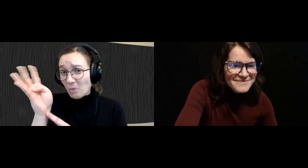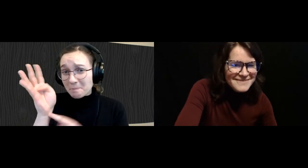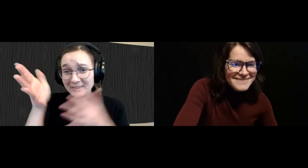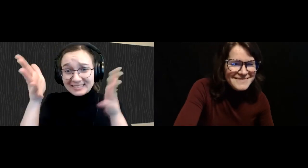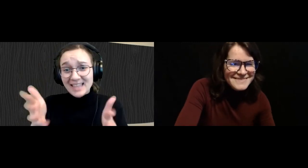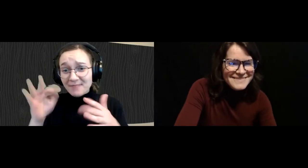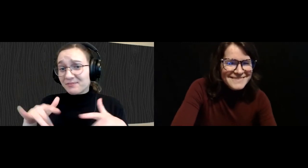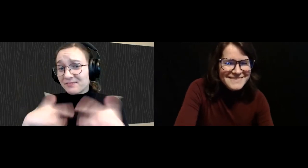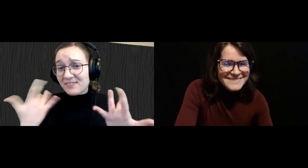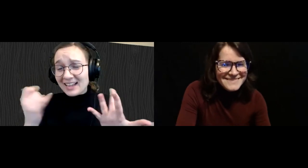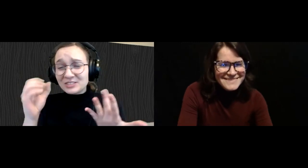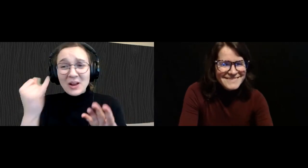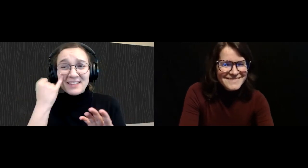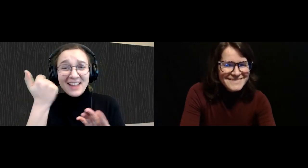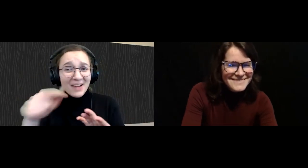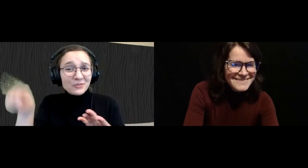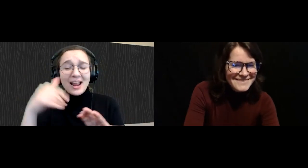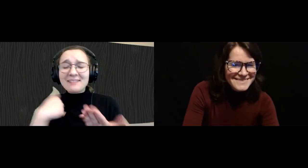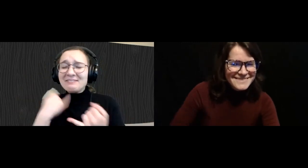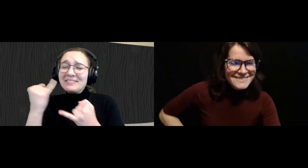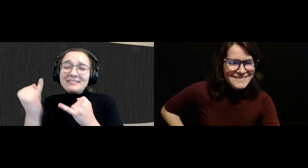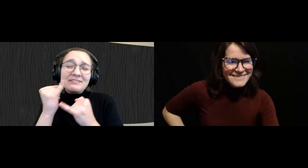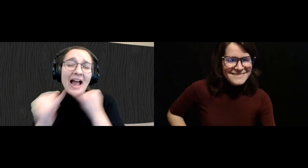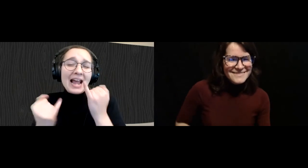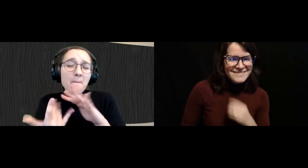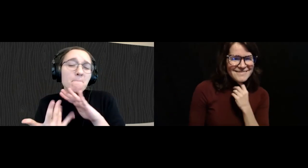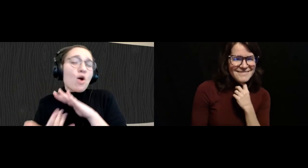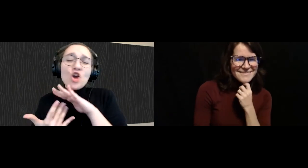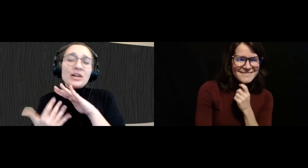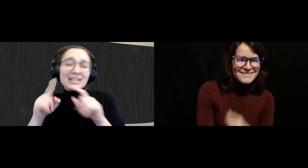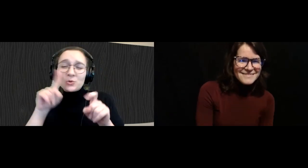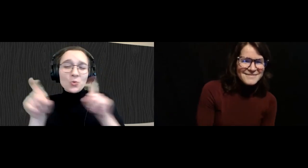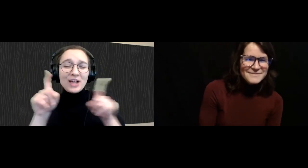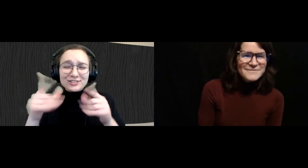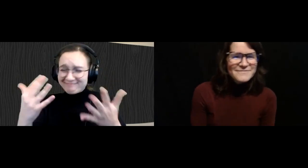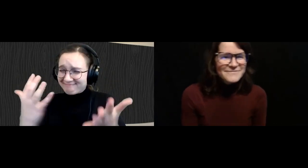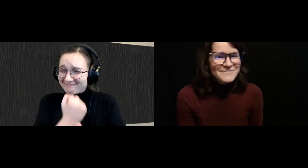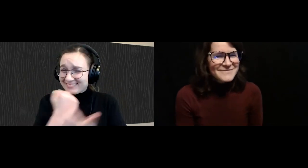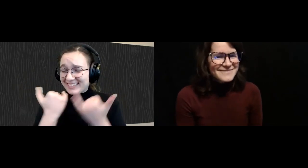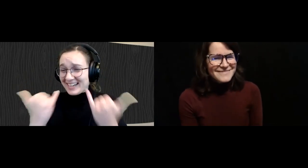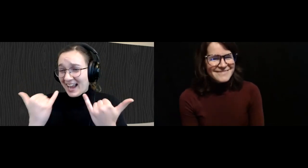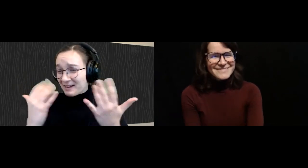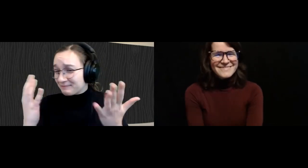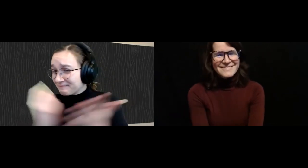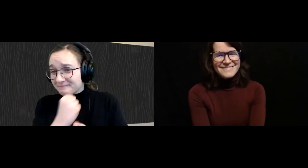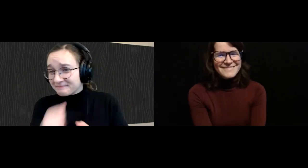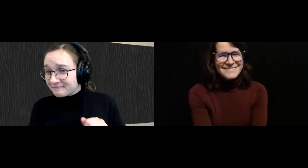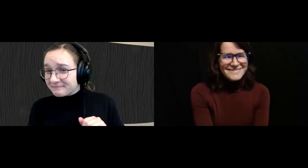Okay, so we're nearing the end. We've got 4 minutes left of the event. Anybody else have any burning questions? Now is